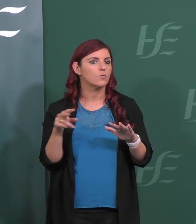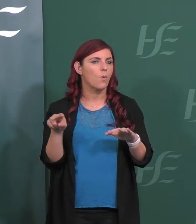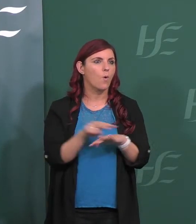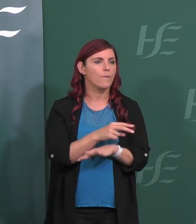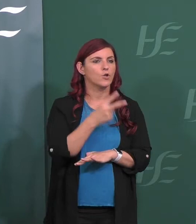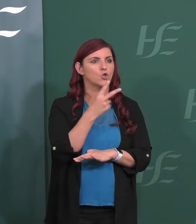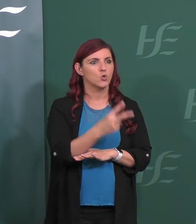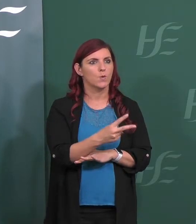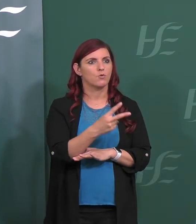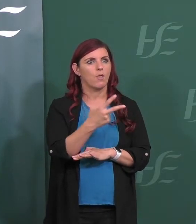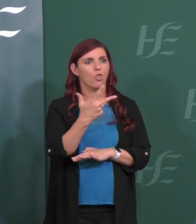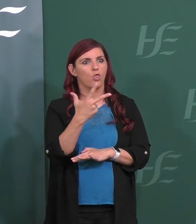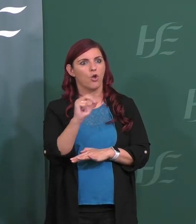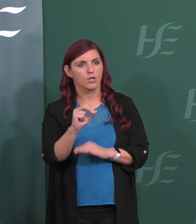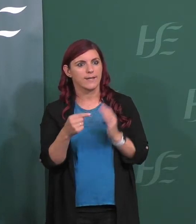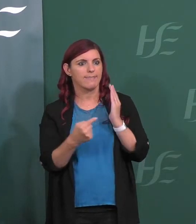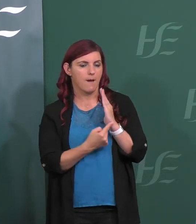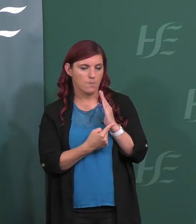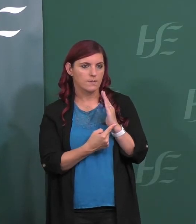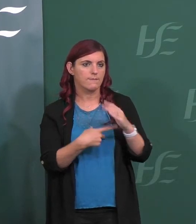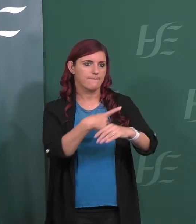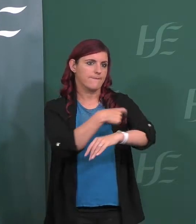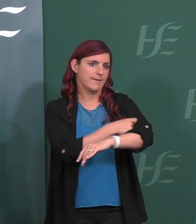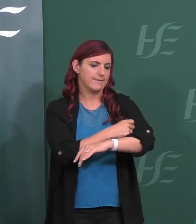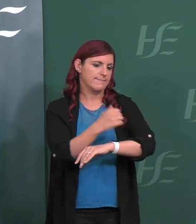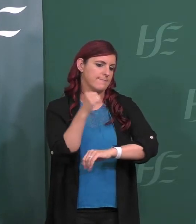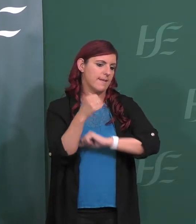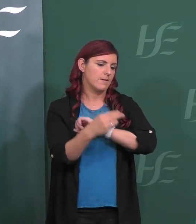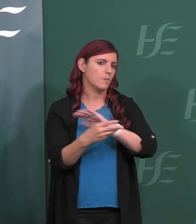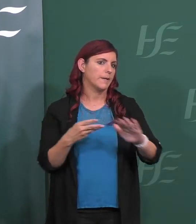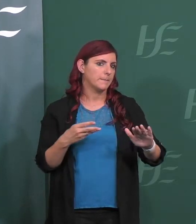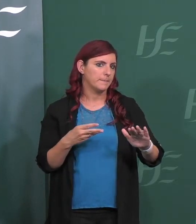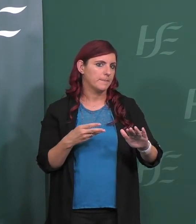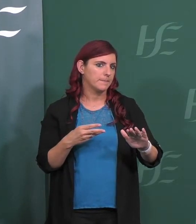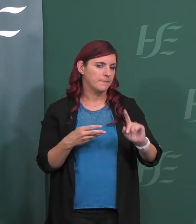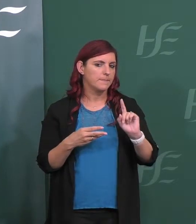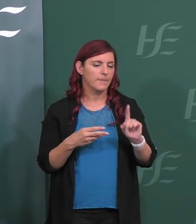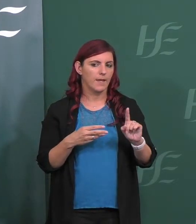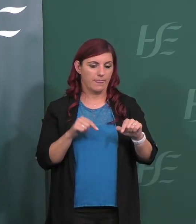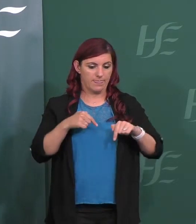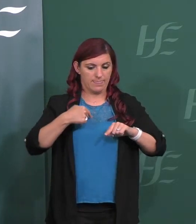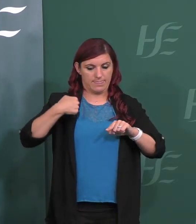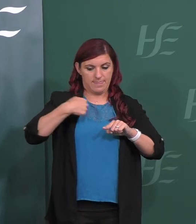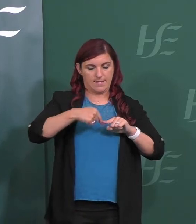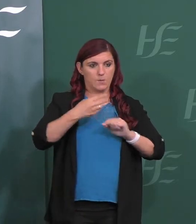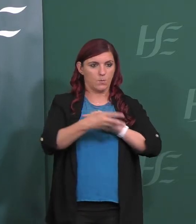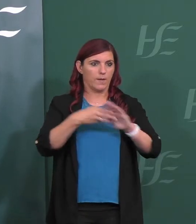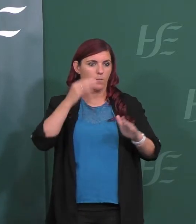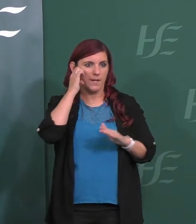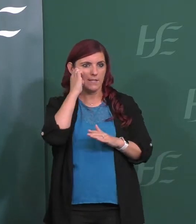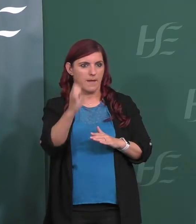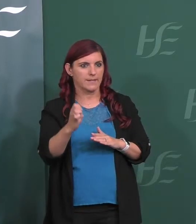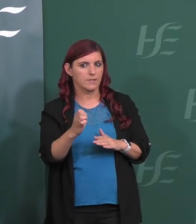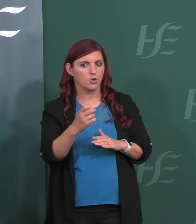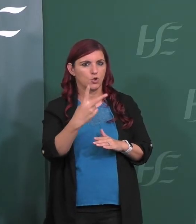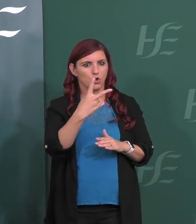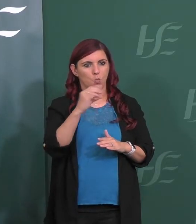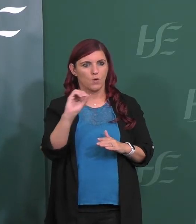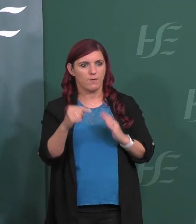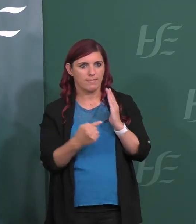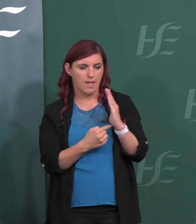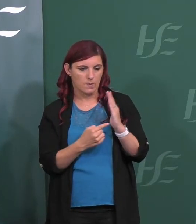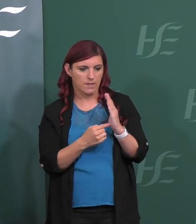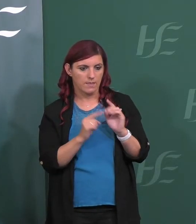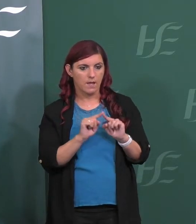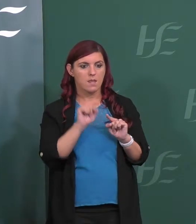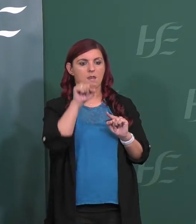230,000 vaccines. Next week, as we expect, the week we're in right now, we expect to do 200,000. And then